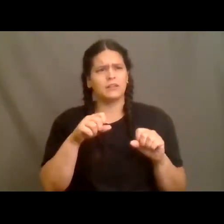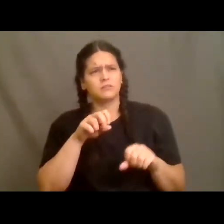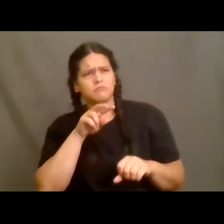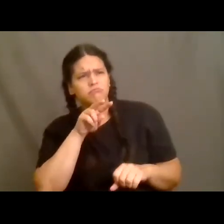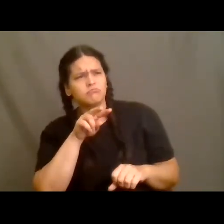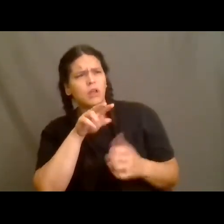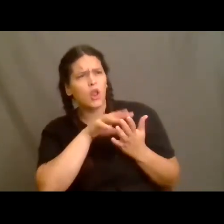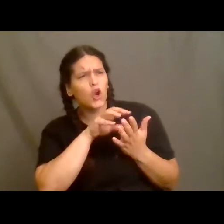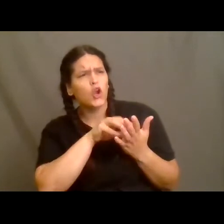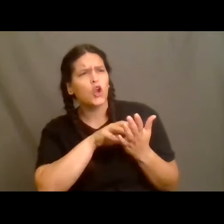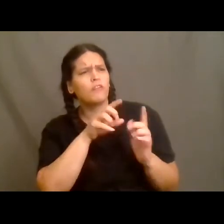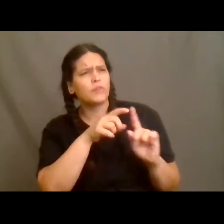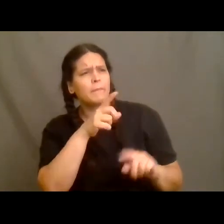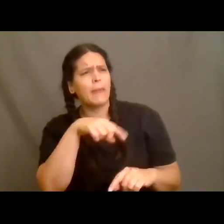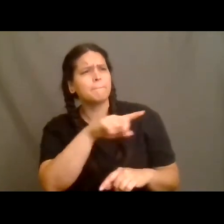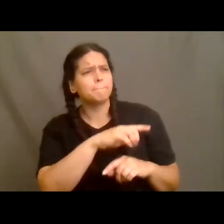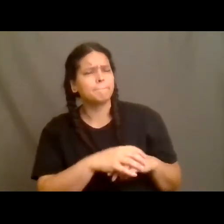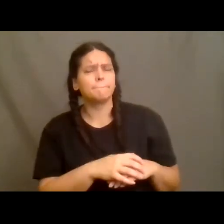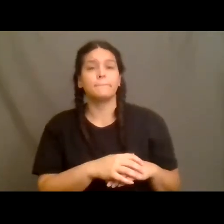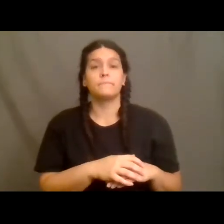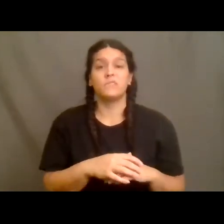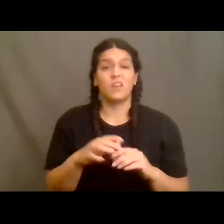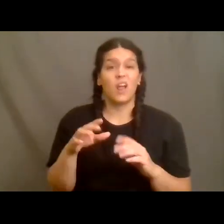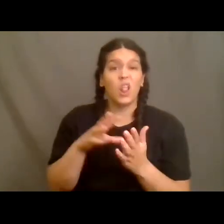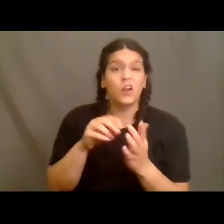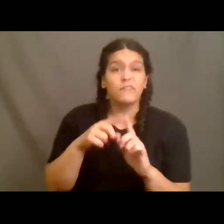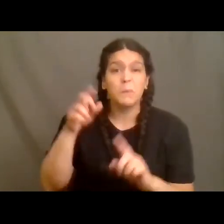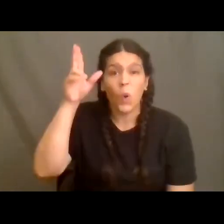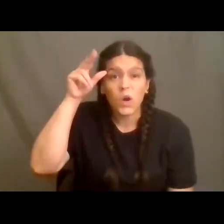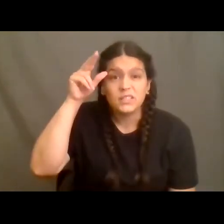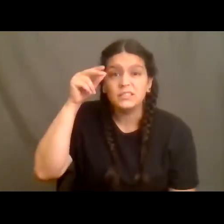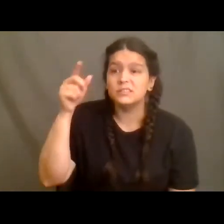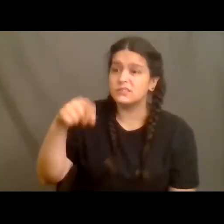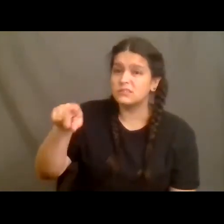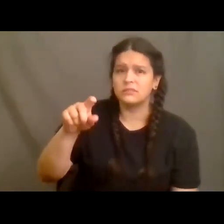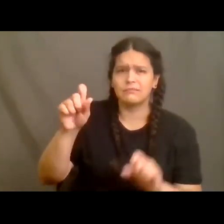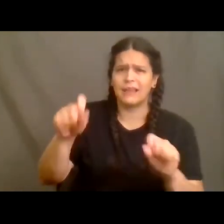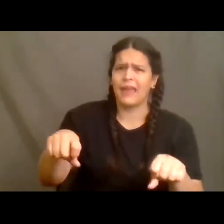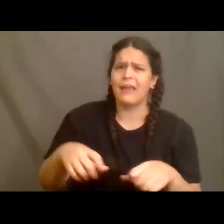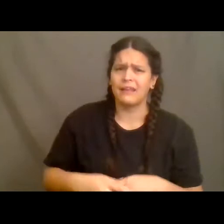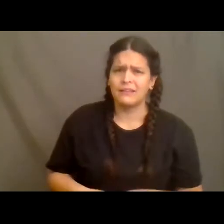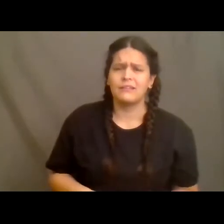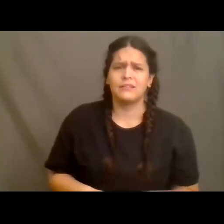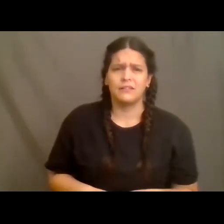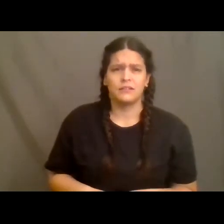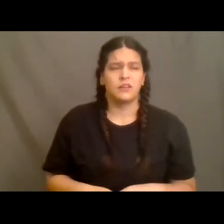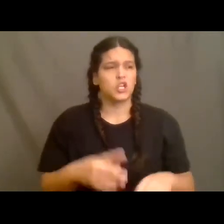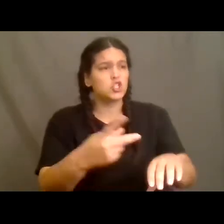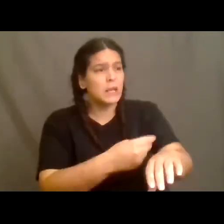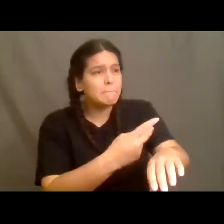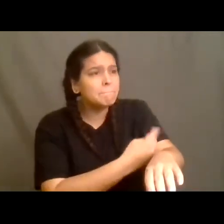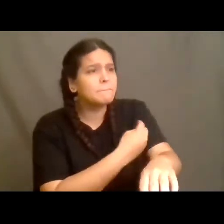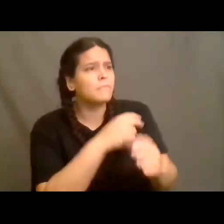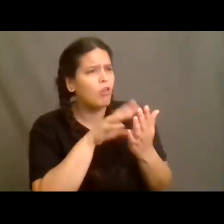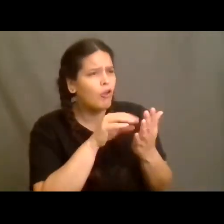it comes to even our horses. Yeah. Our horses, our sheep, you know, the bedot